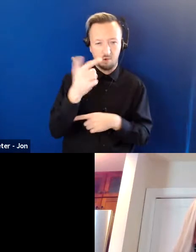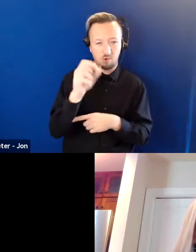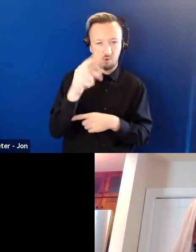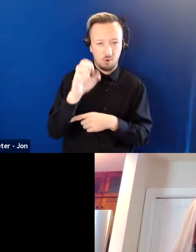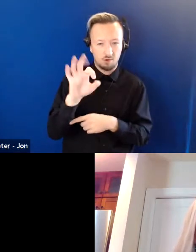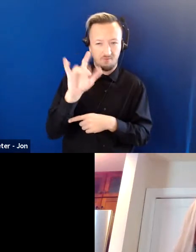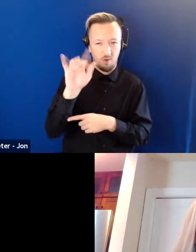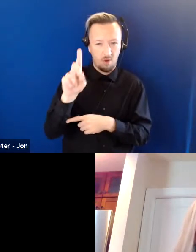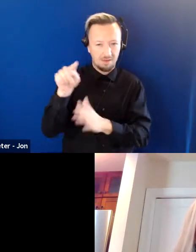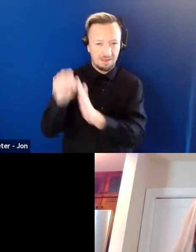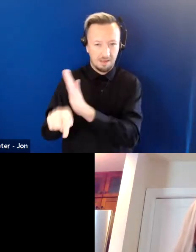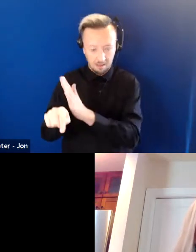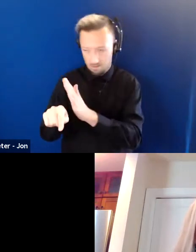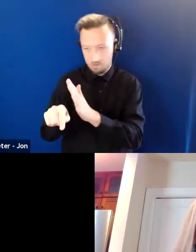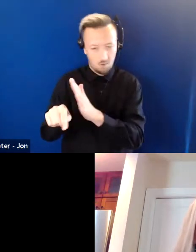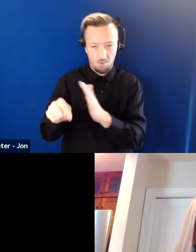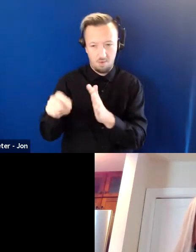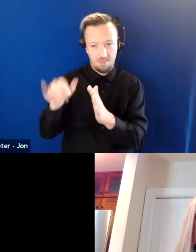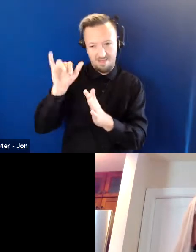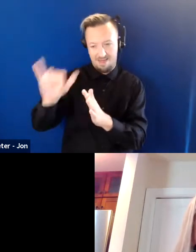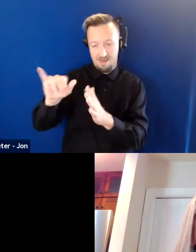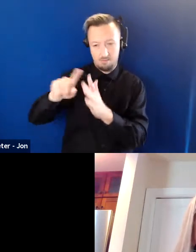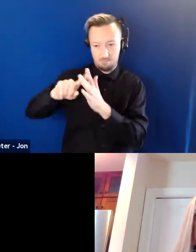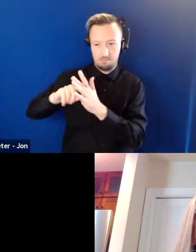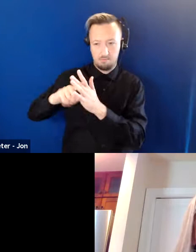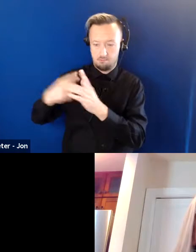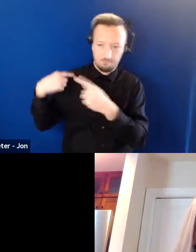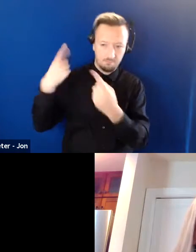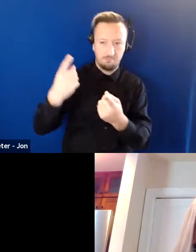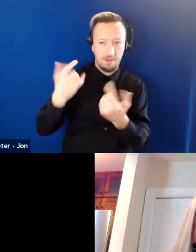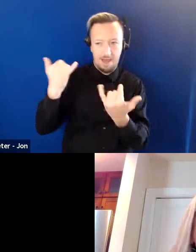that has elevated in our conversation.